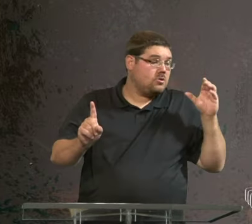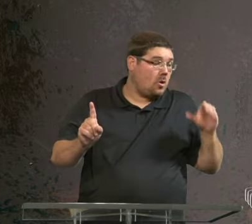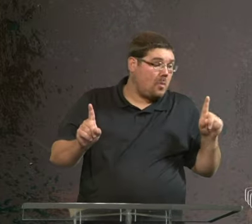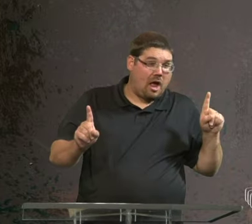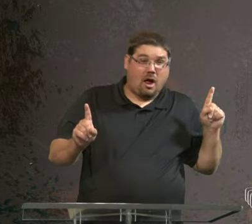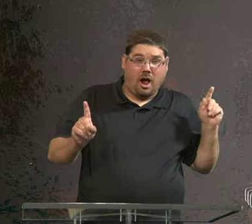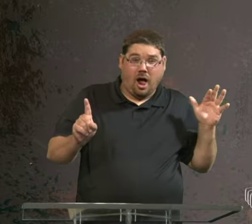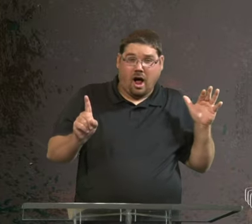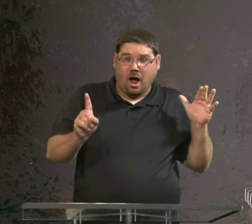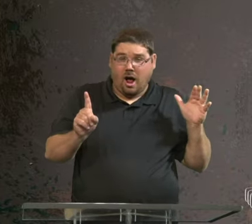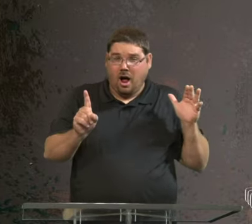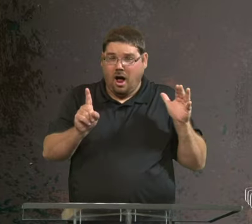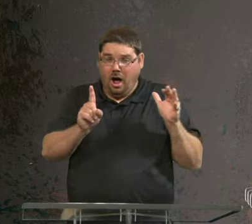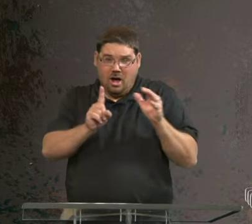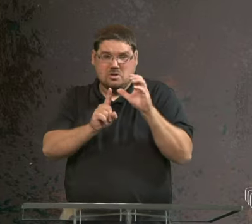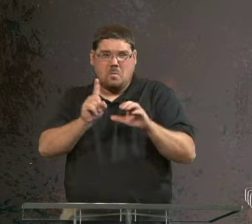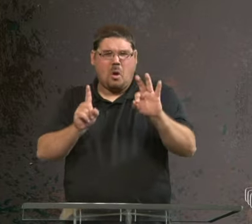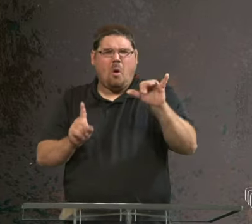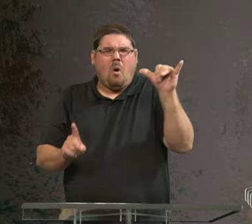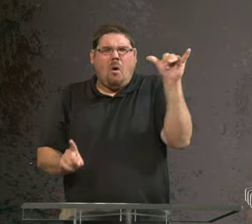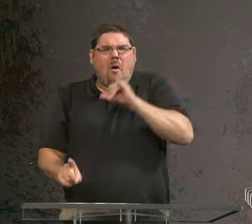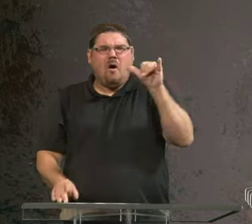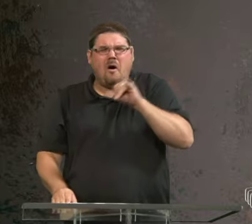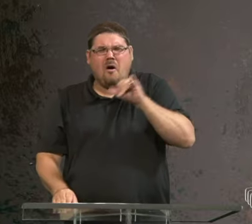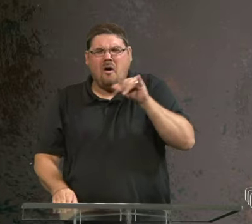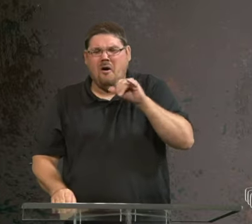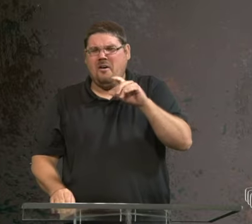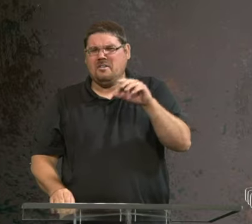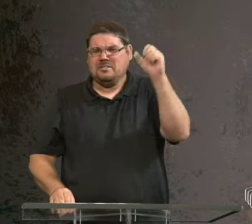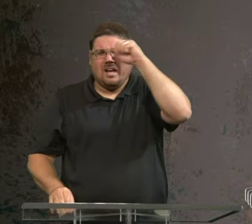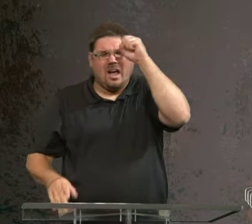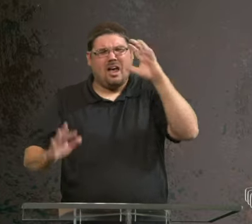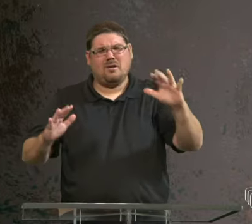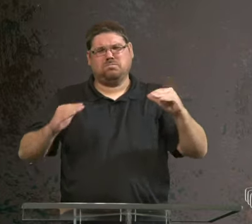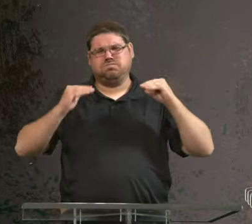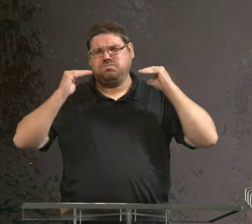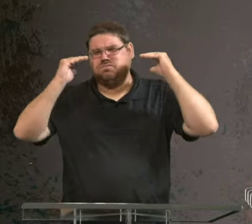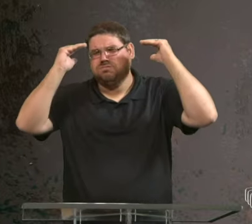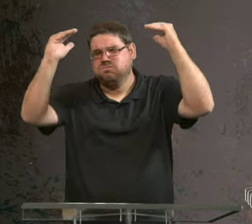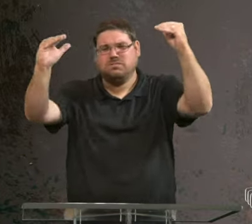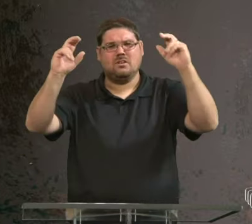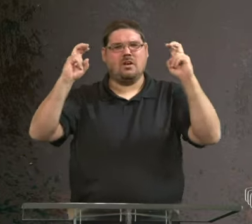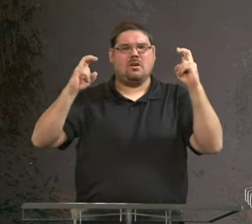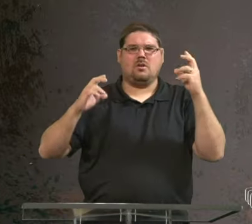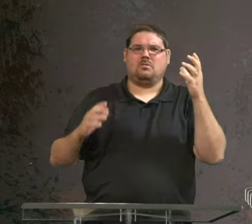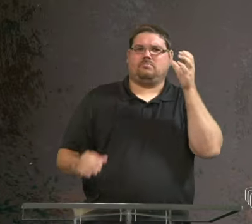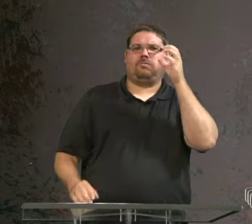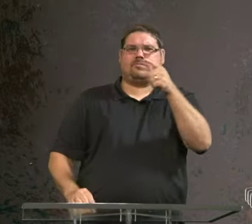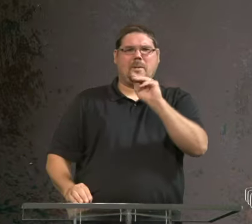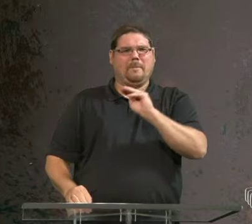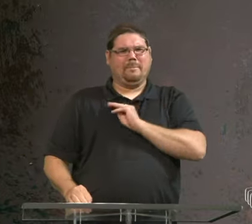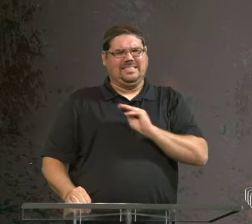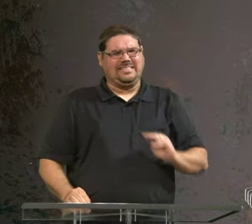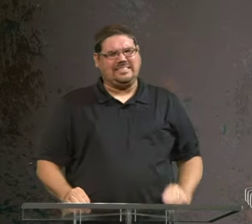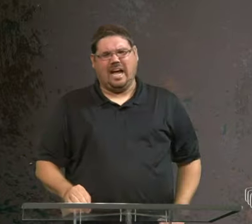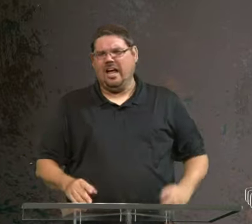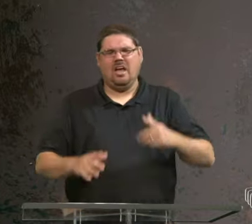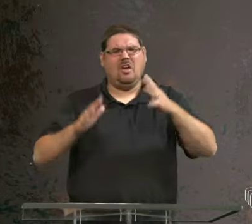word because from chapter 1 all the way through chapter 9, we have